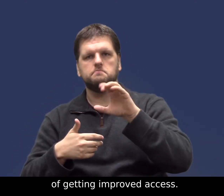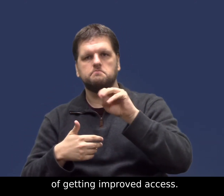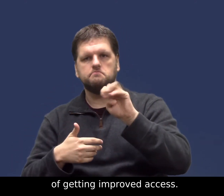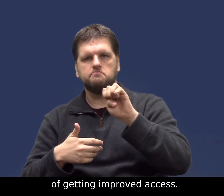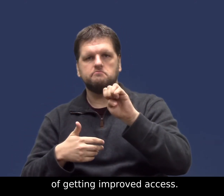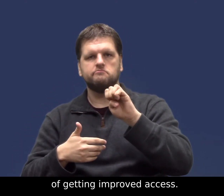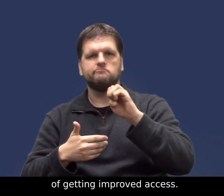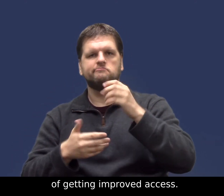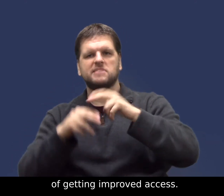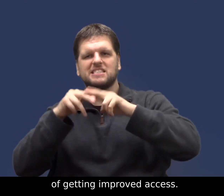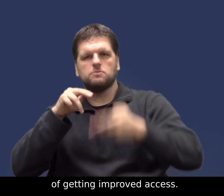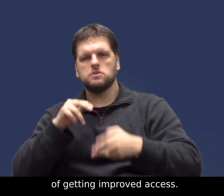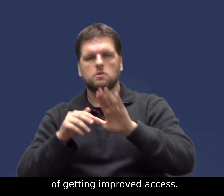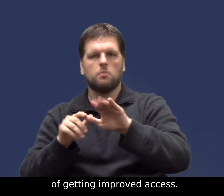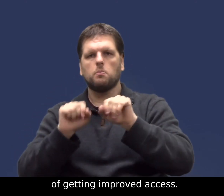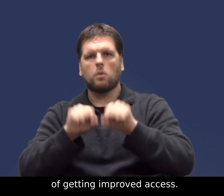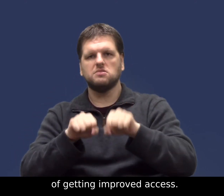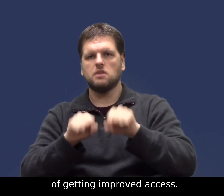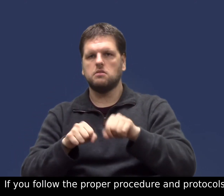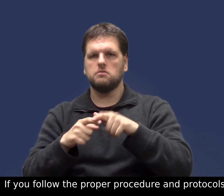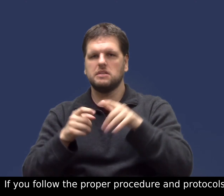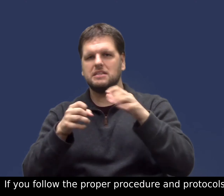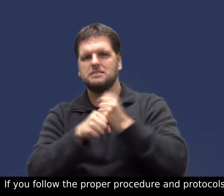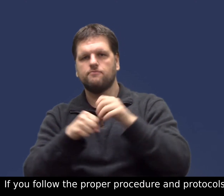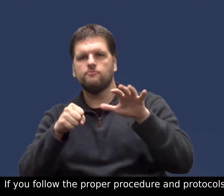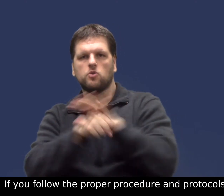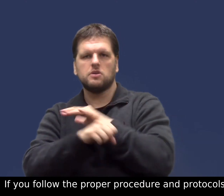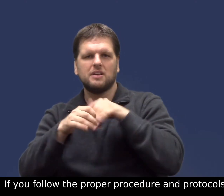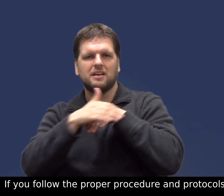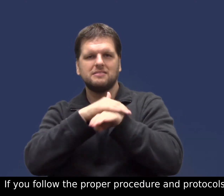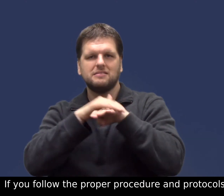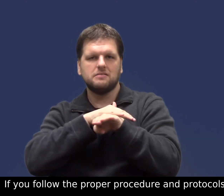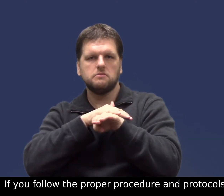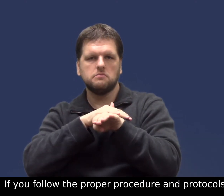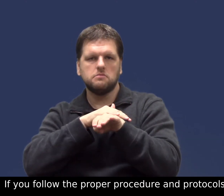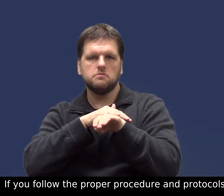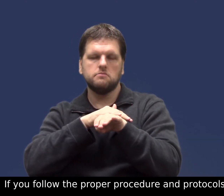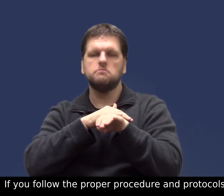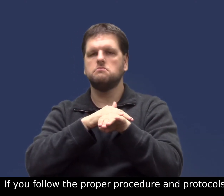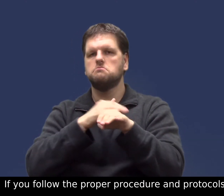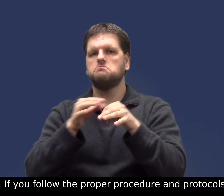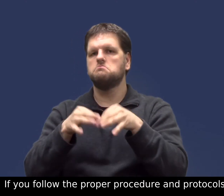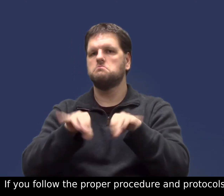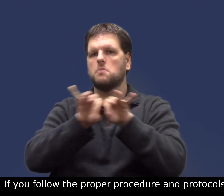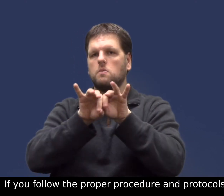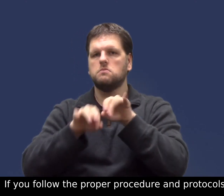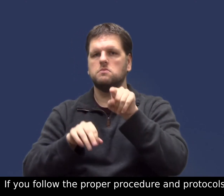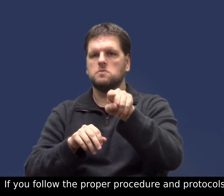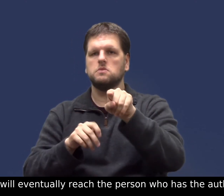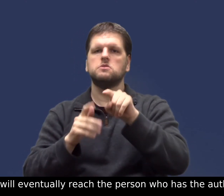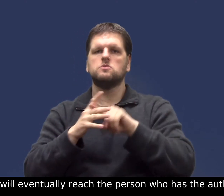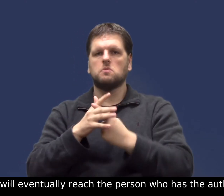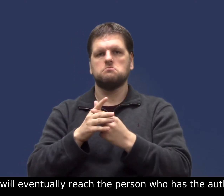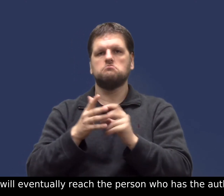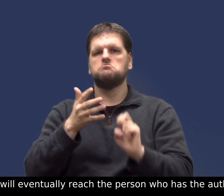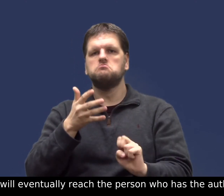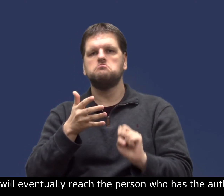getting improved access. If you follow the proper procedure and protocols, you will eventually reach